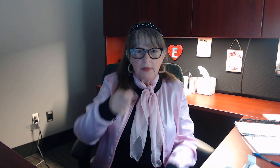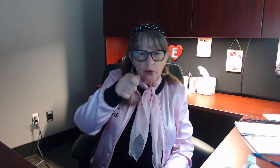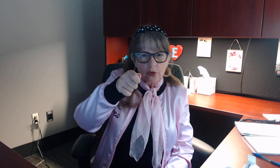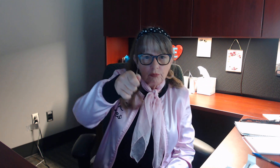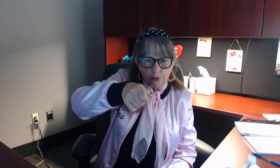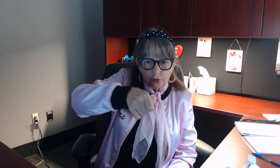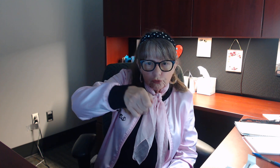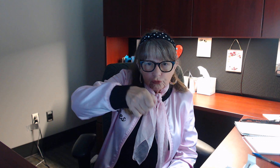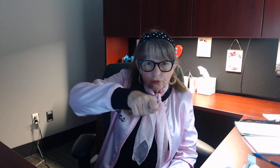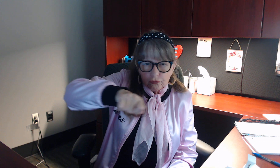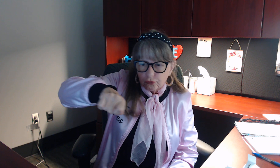you're...